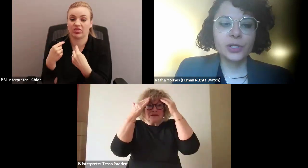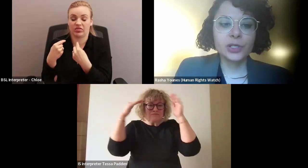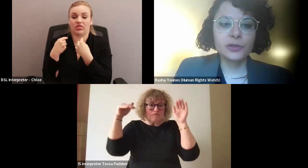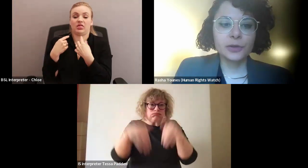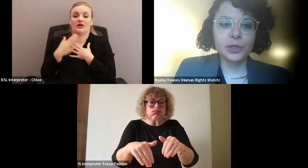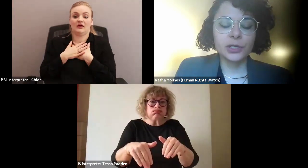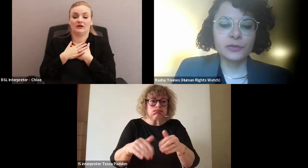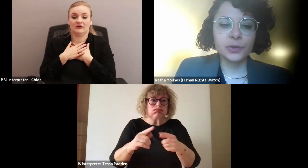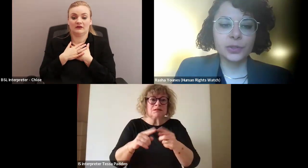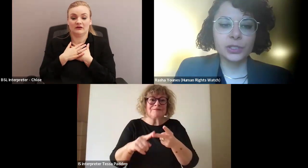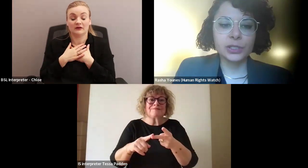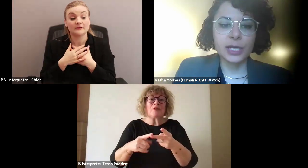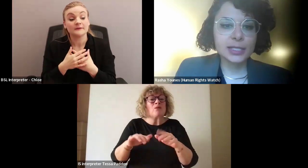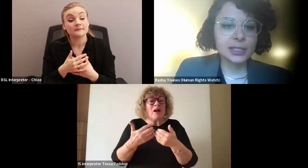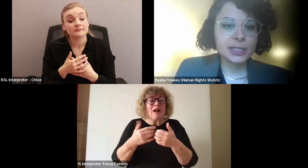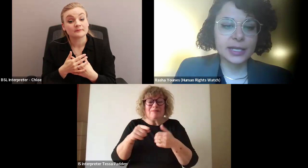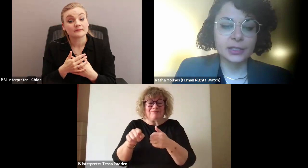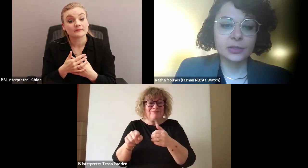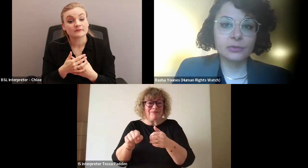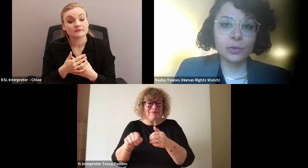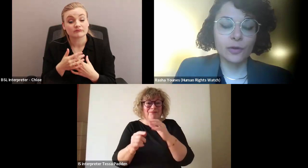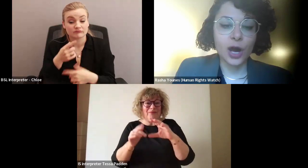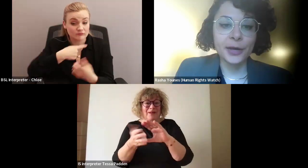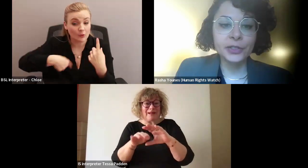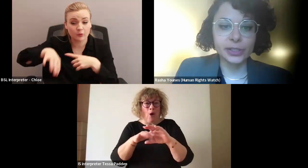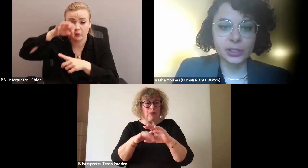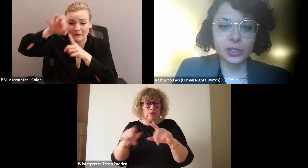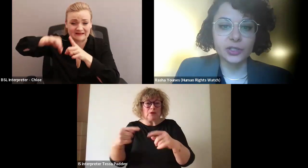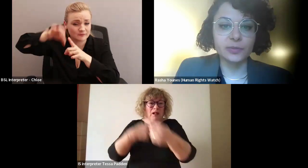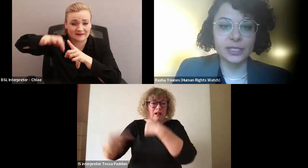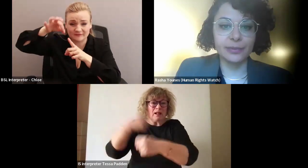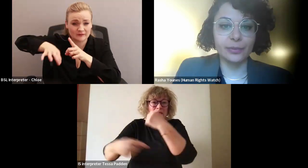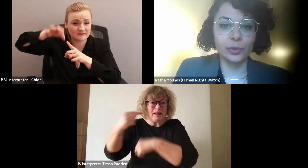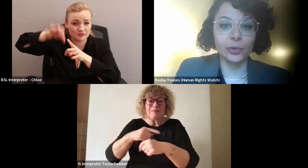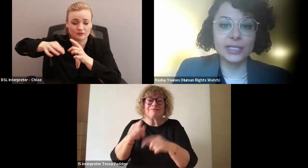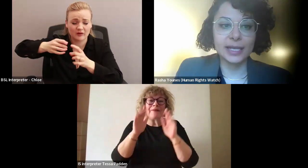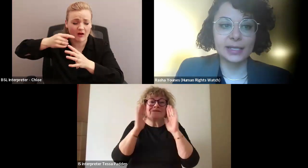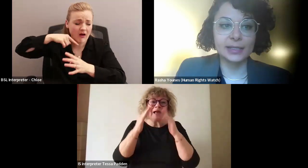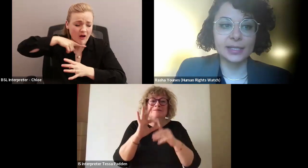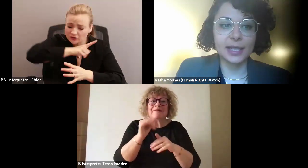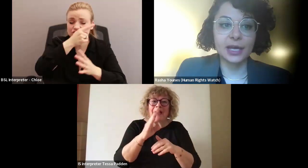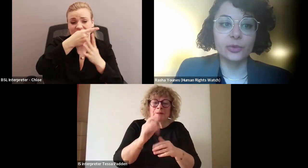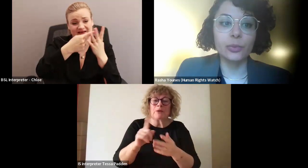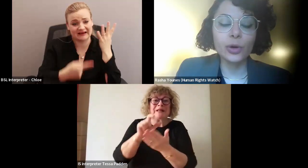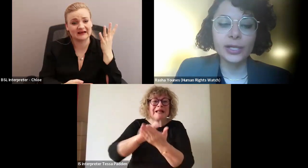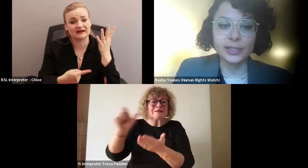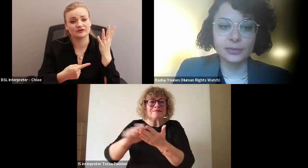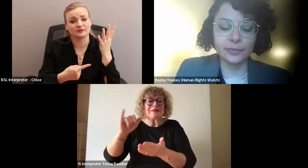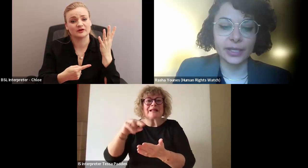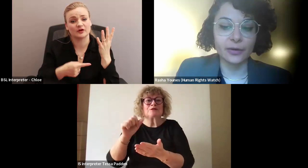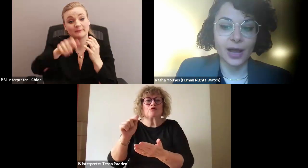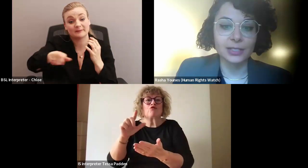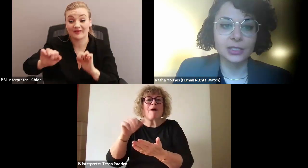Human Rights Watch interviewed dozens and over 100 LGBT people who indicated that they had